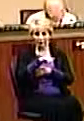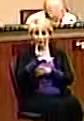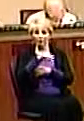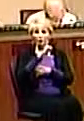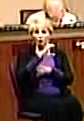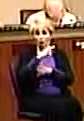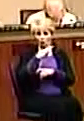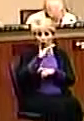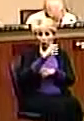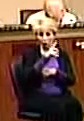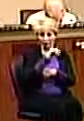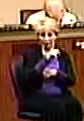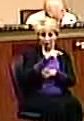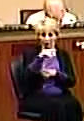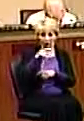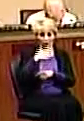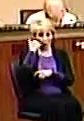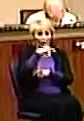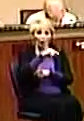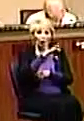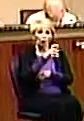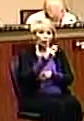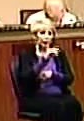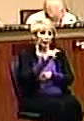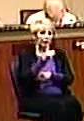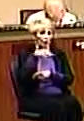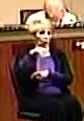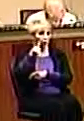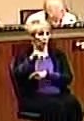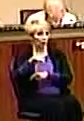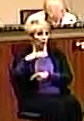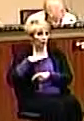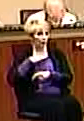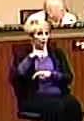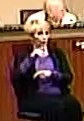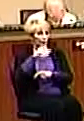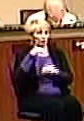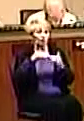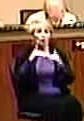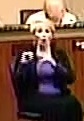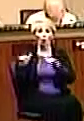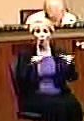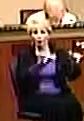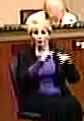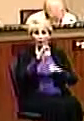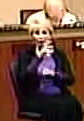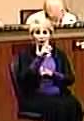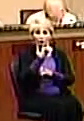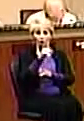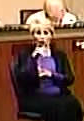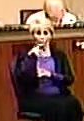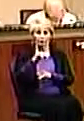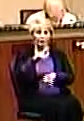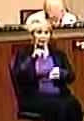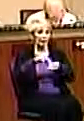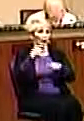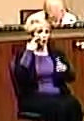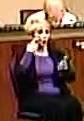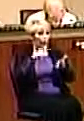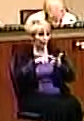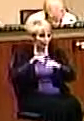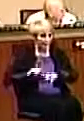adopted. Why credit quality? It's fair to all people. Credit quality is a nationally recognized